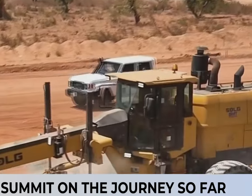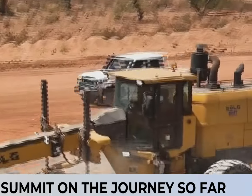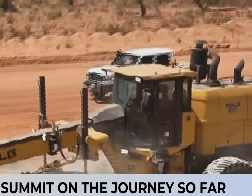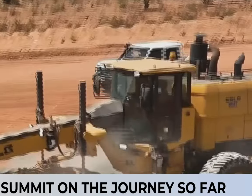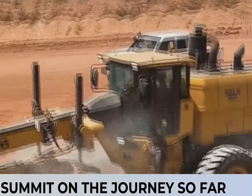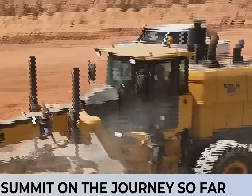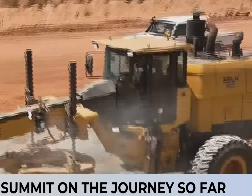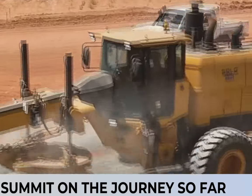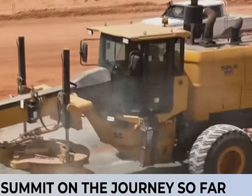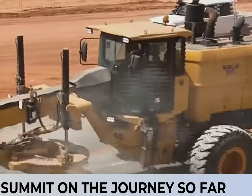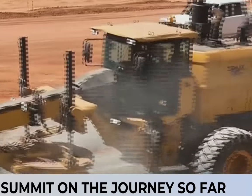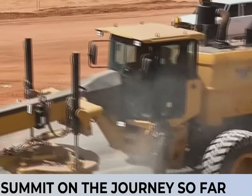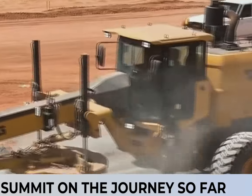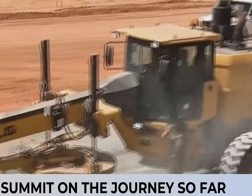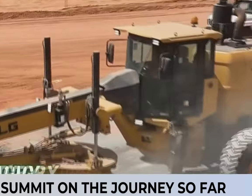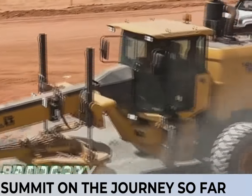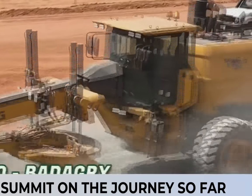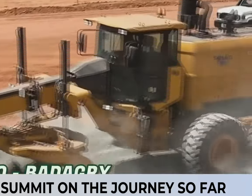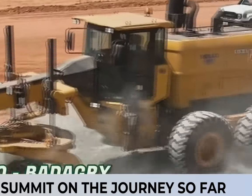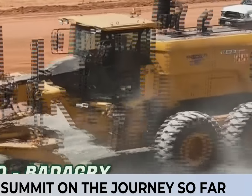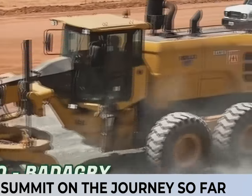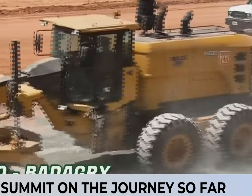10 kilometers is almost ready for